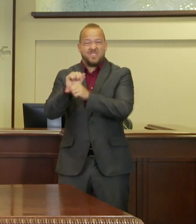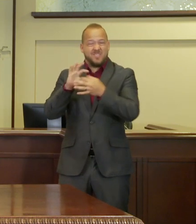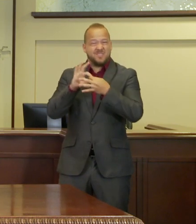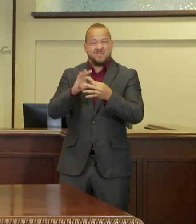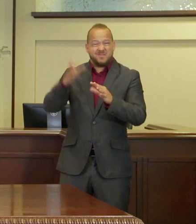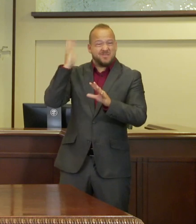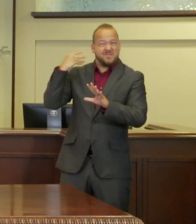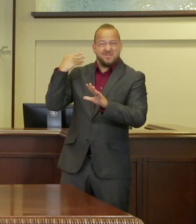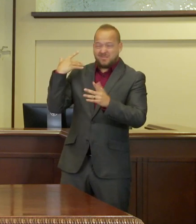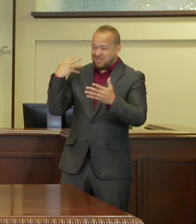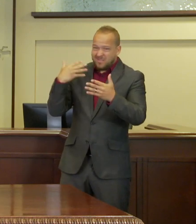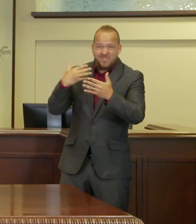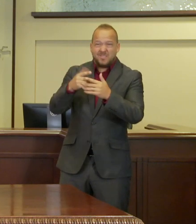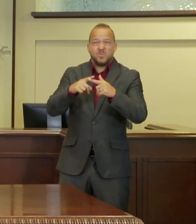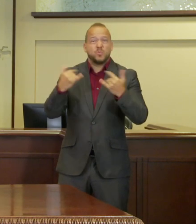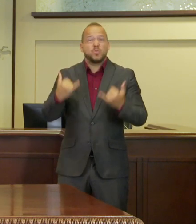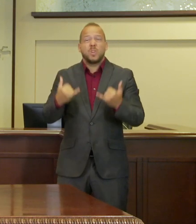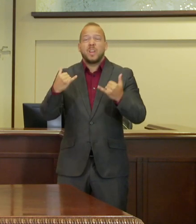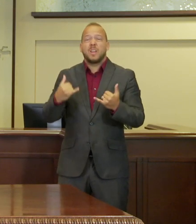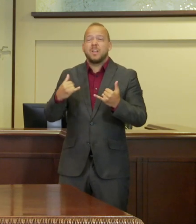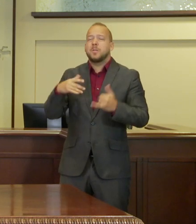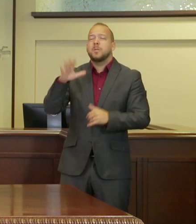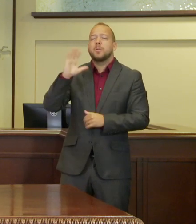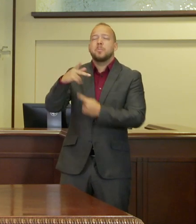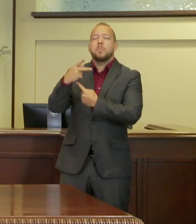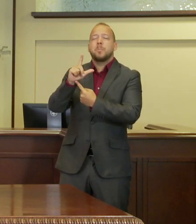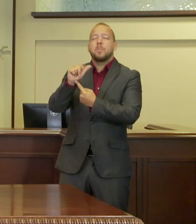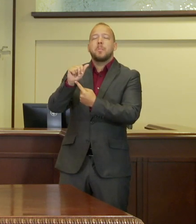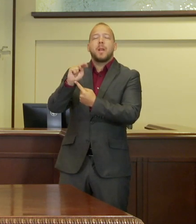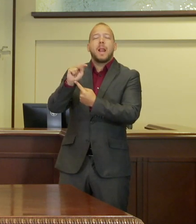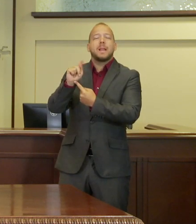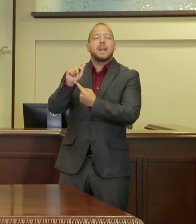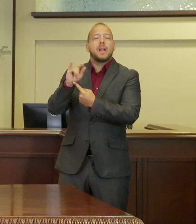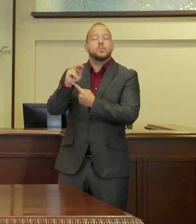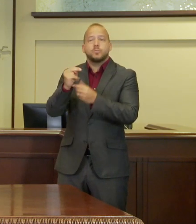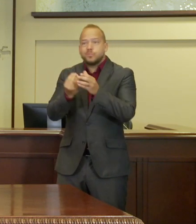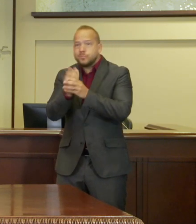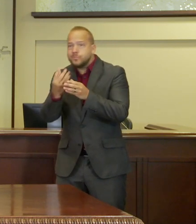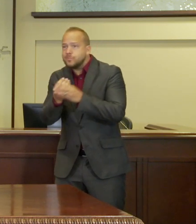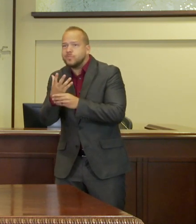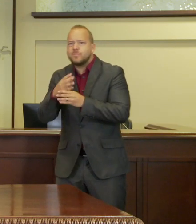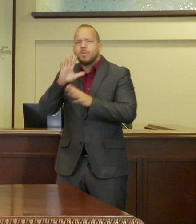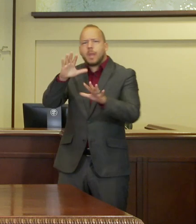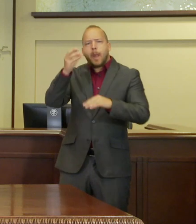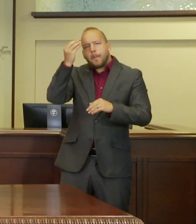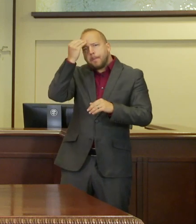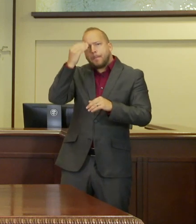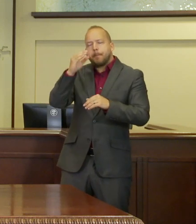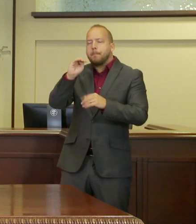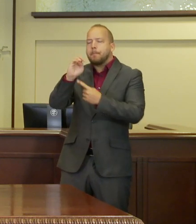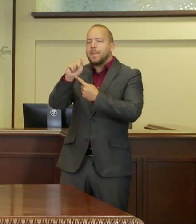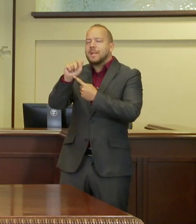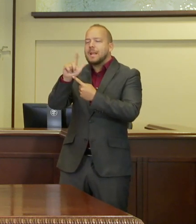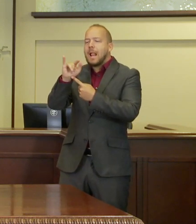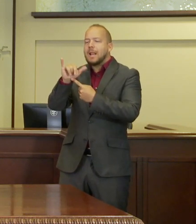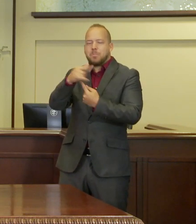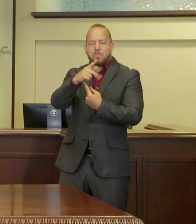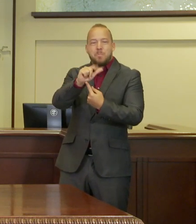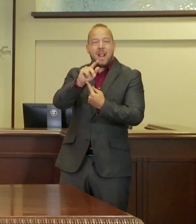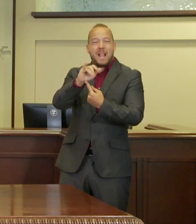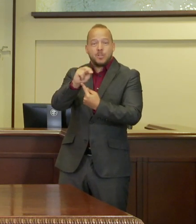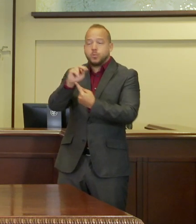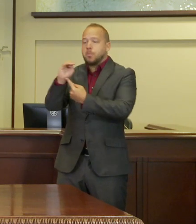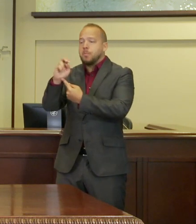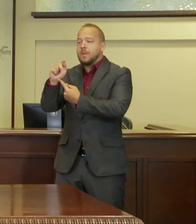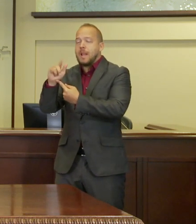styles, realities, and mentalities. Understand that we have systems that function as they were intended in their original design, and we must